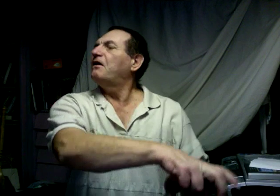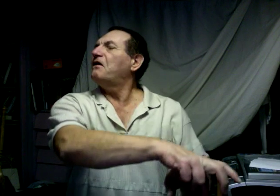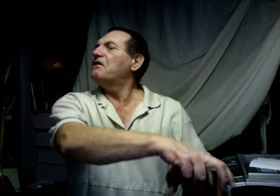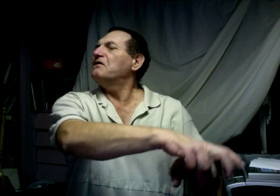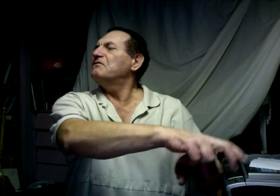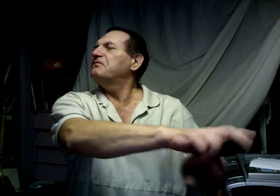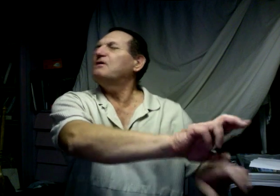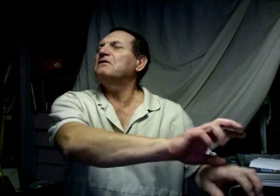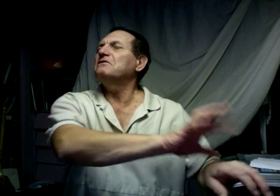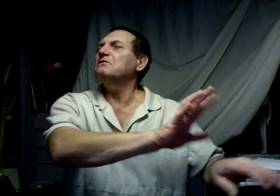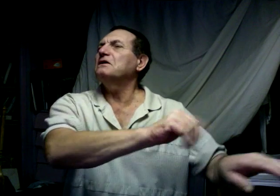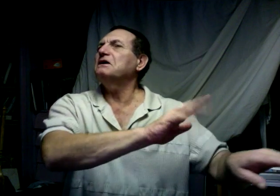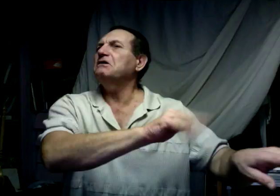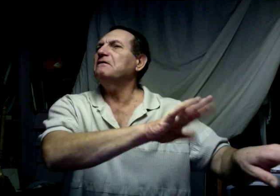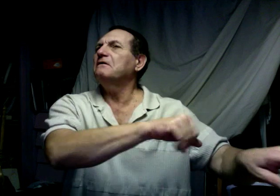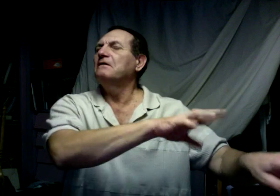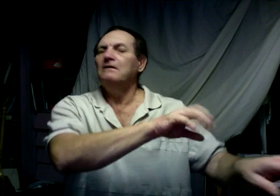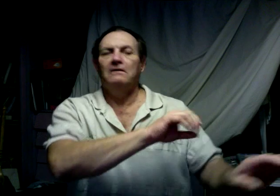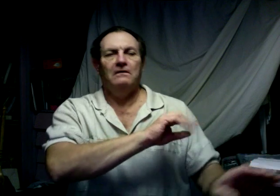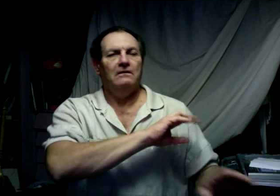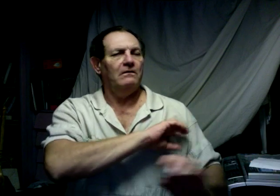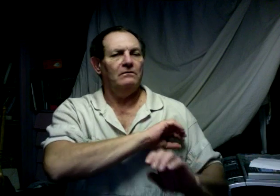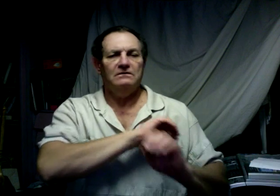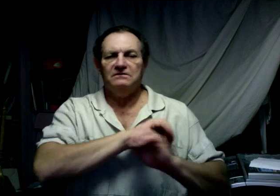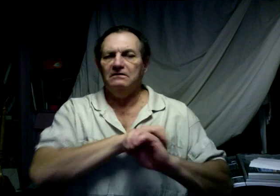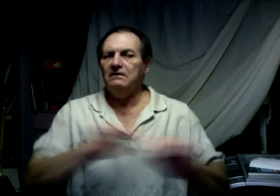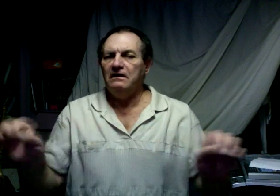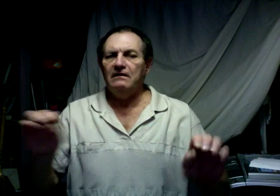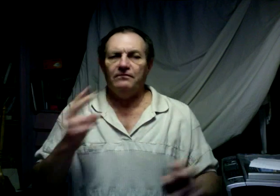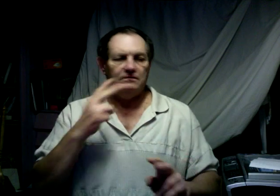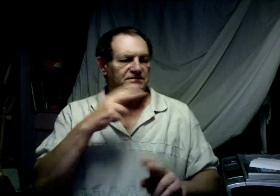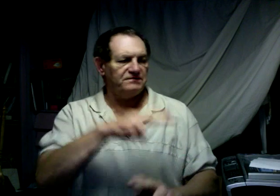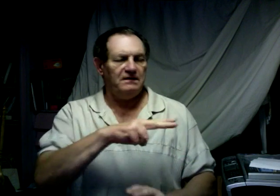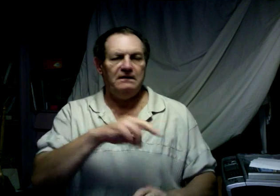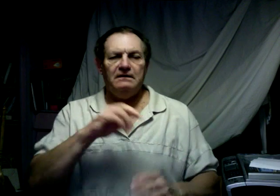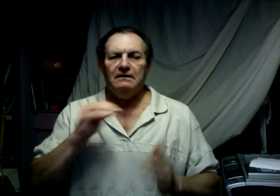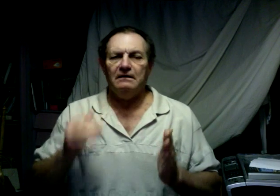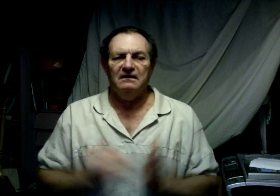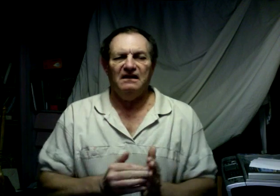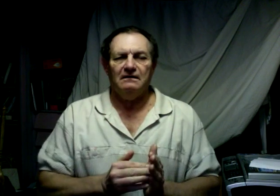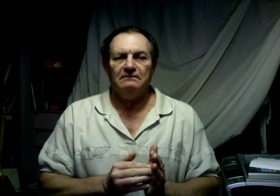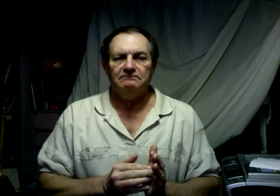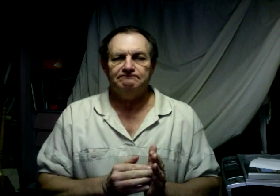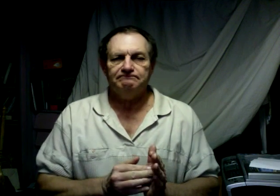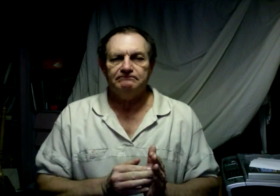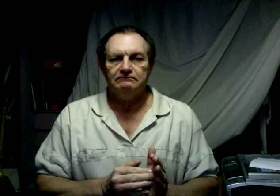Far, far away. It was never seen again.